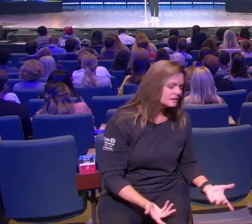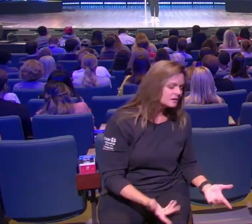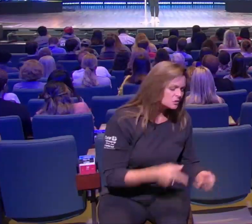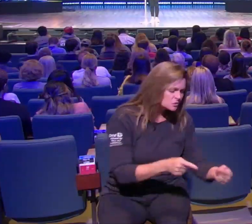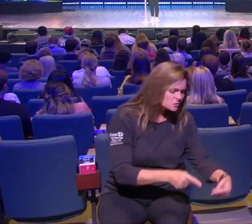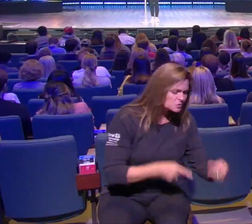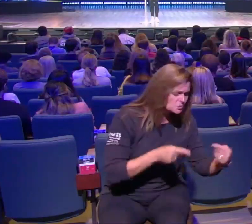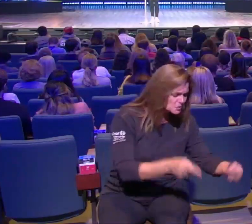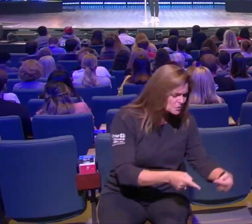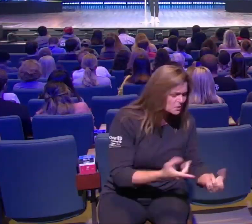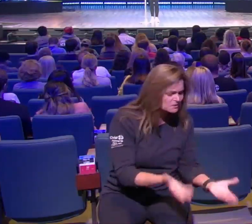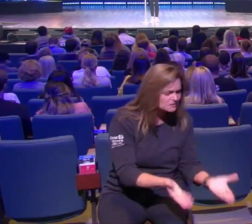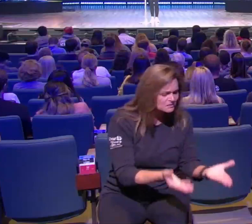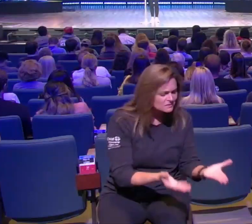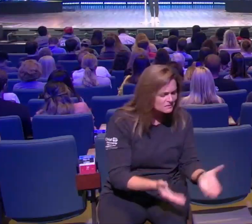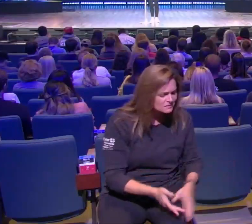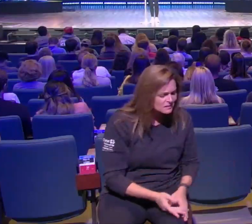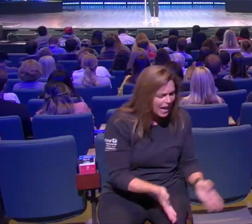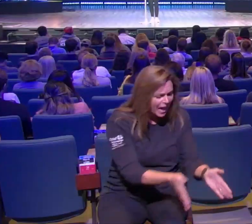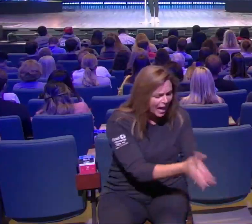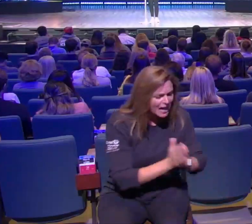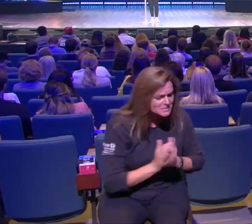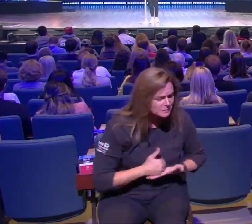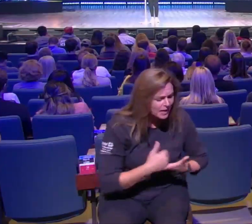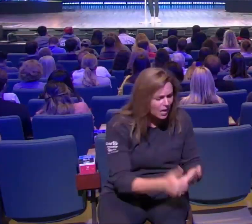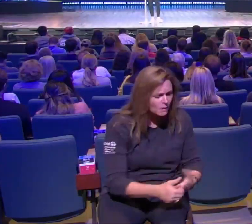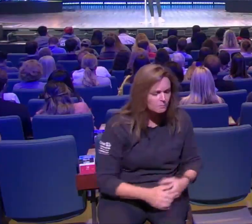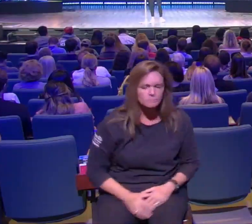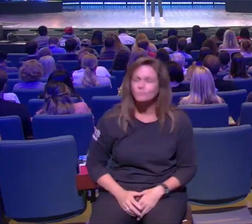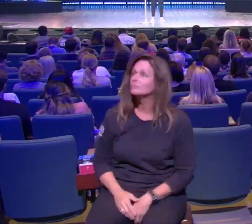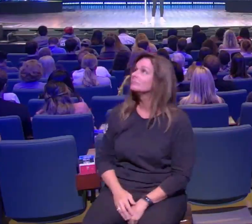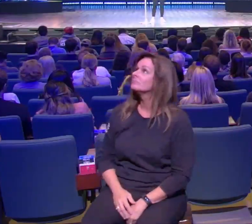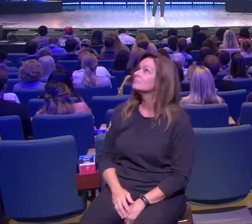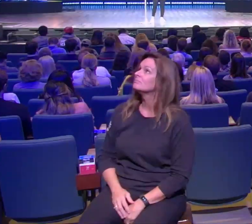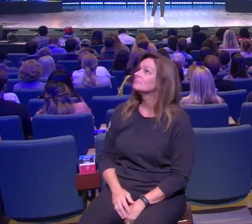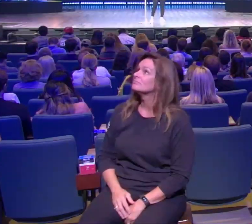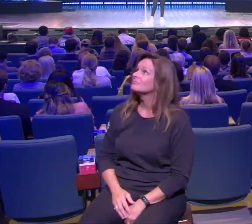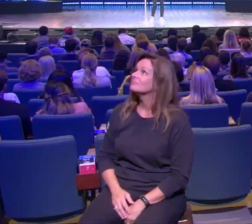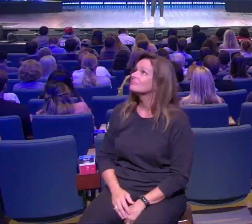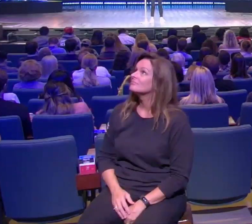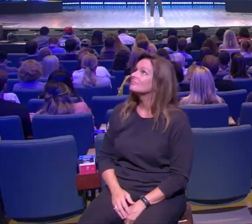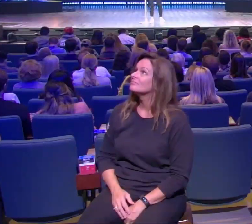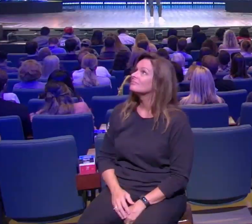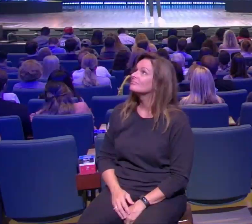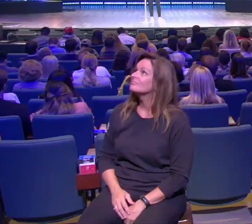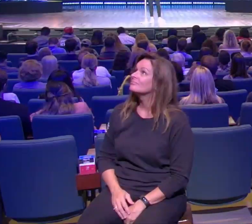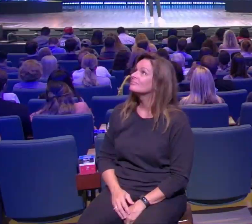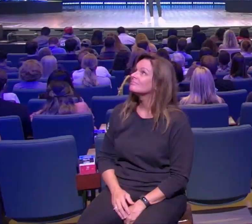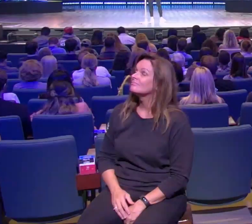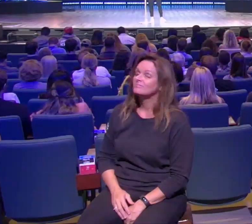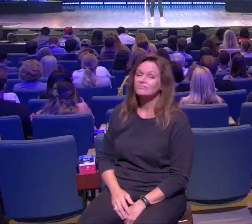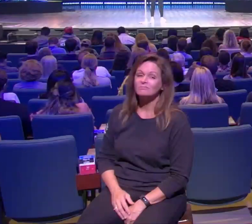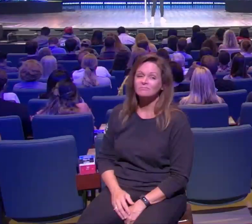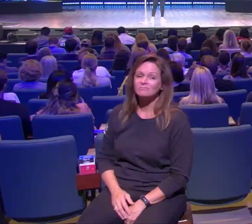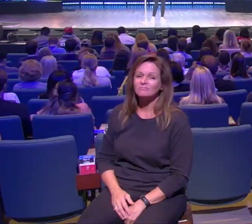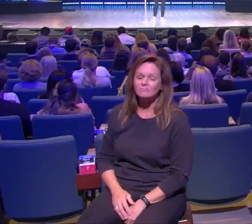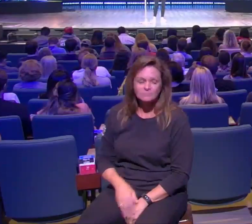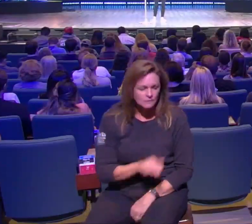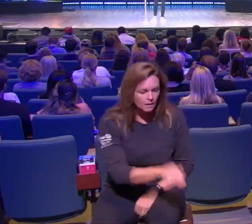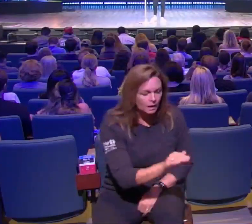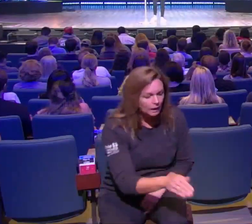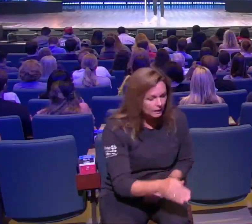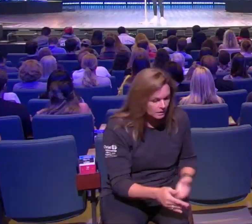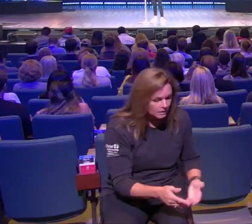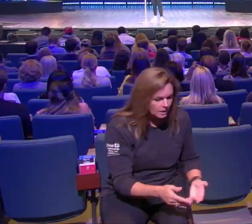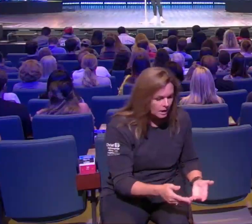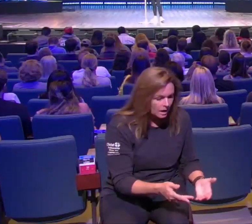you to ask. And if we want to have access to the inheritance that God has for us, I really believe that we have to do what the